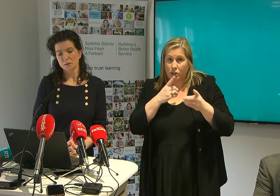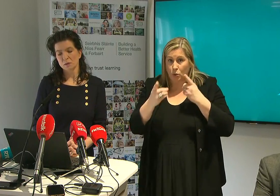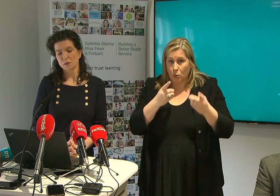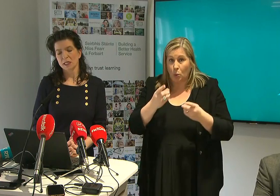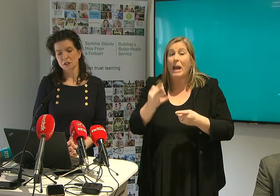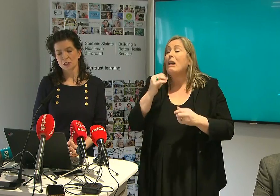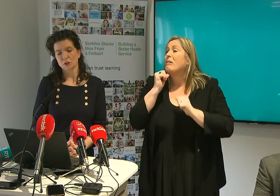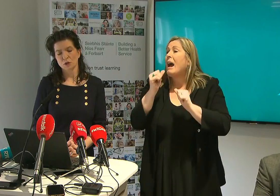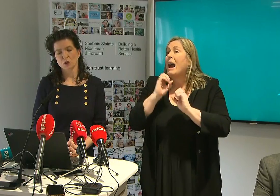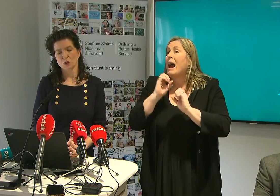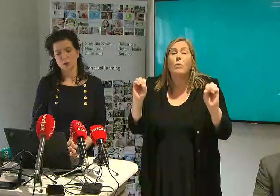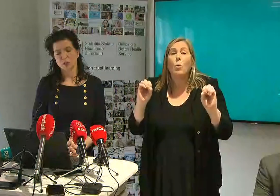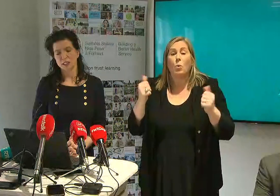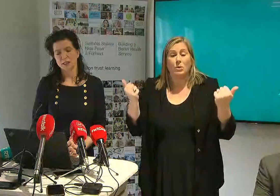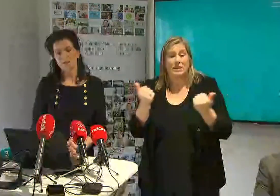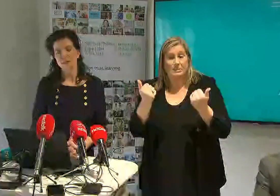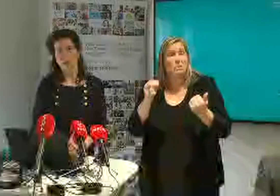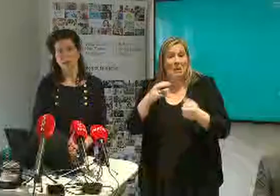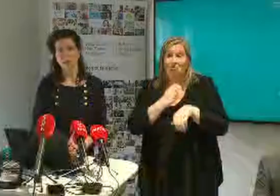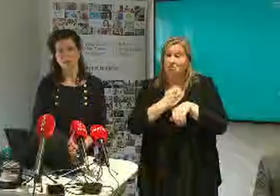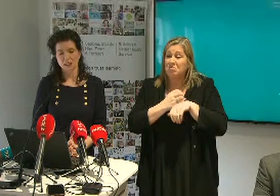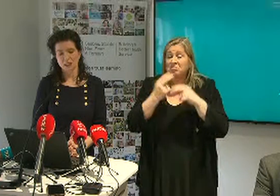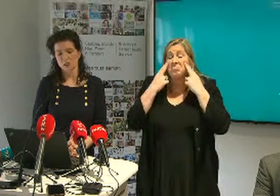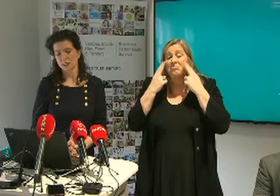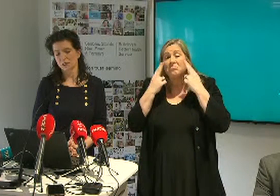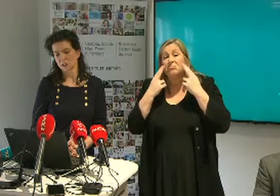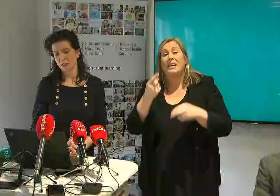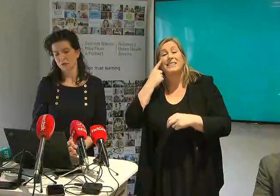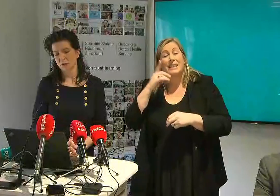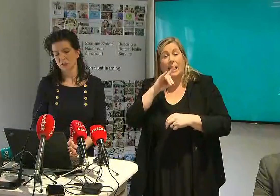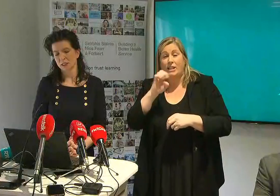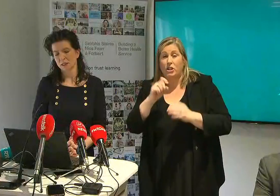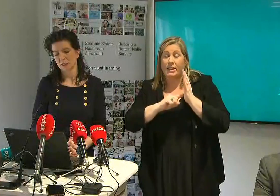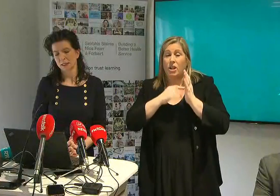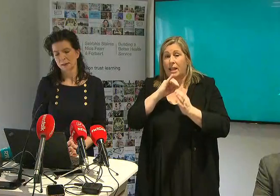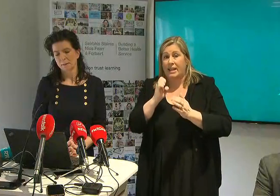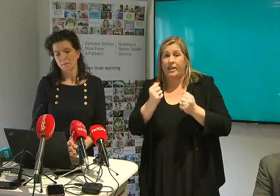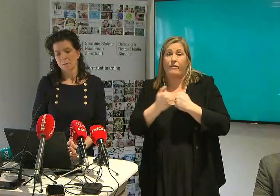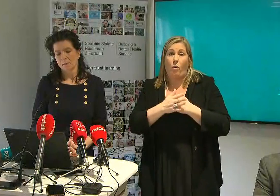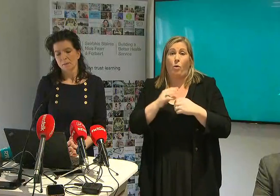no symptoms, you may continue with your normal routine and see hse.ie for advice.